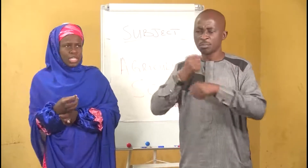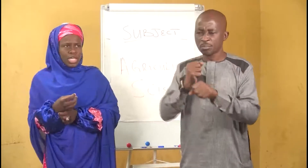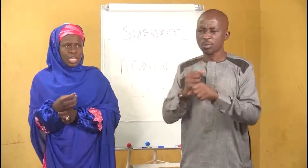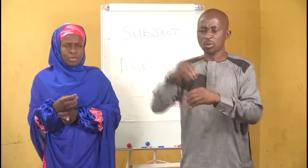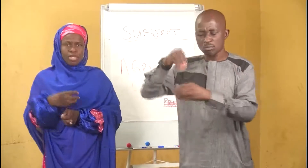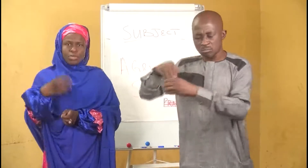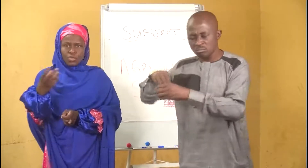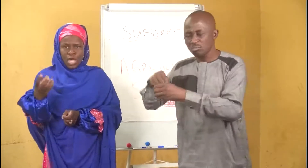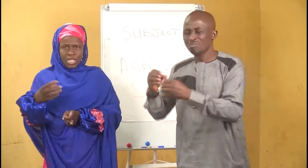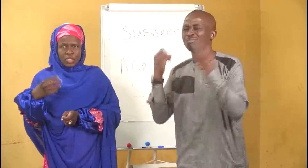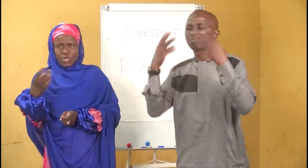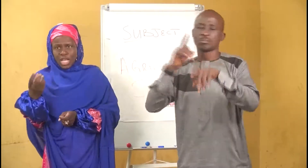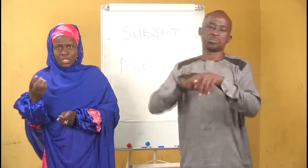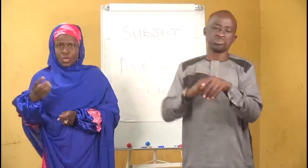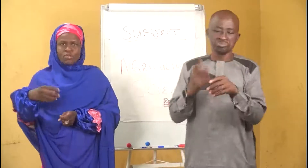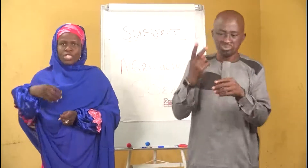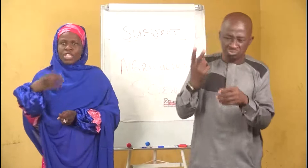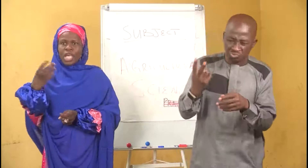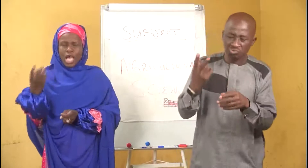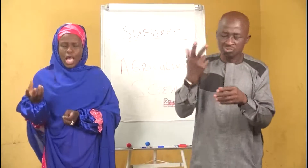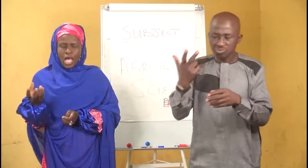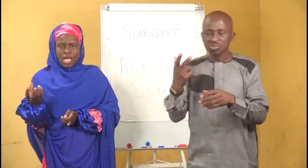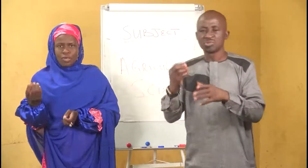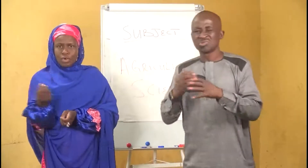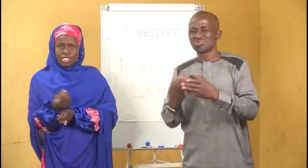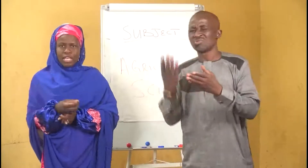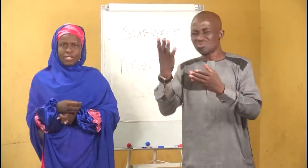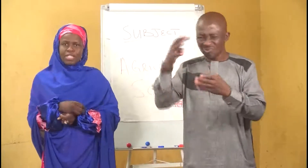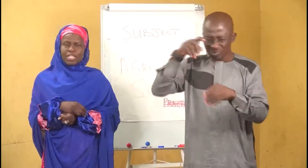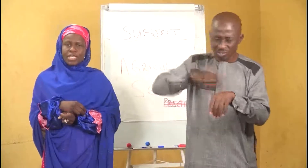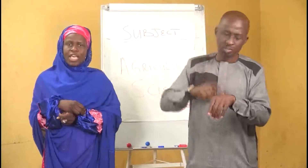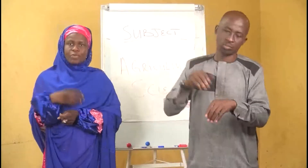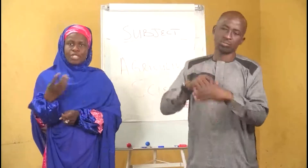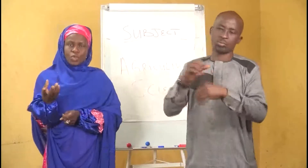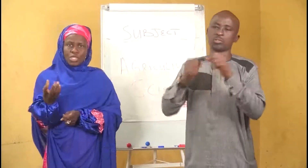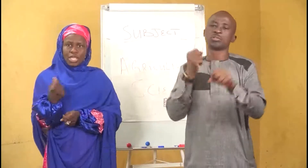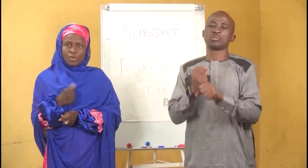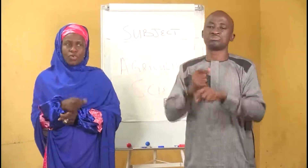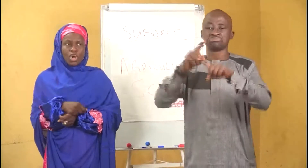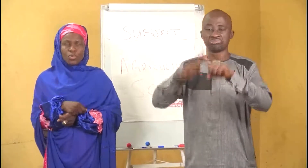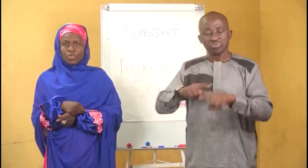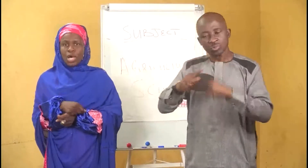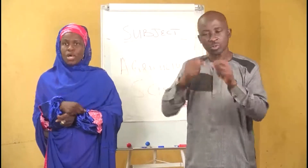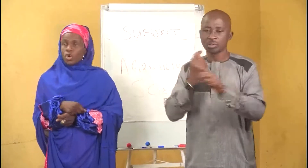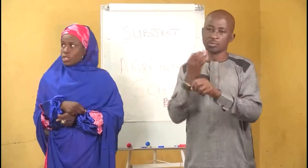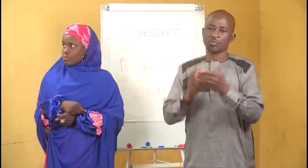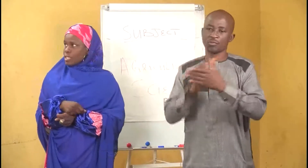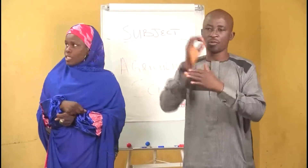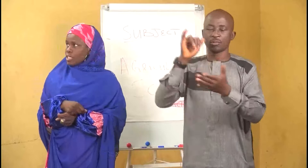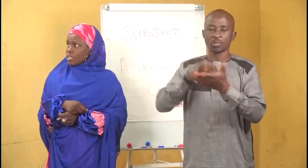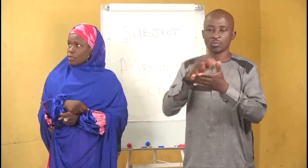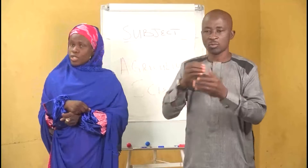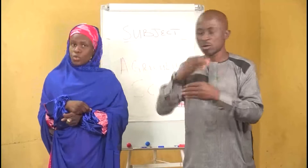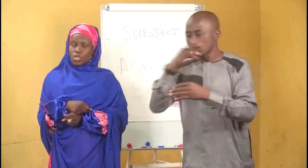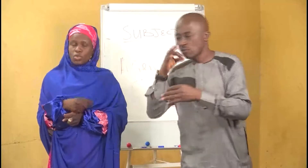within a year, maybe twice, thrice, or even 4 times in a year, depending on the type of crop you are